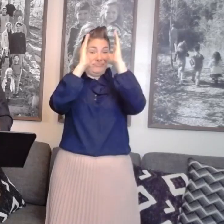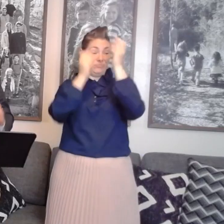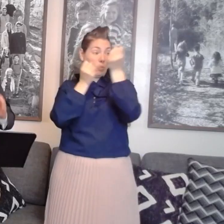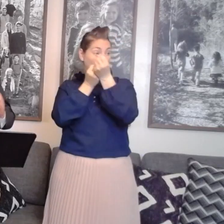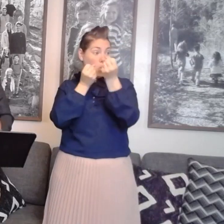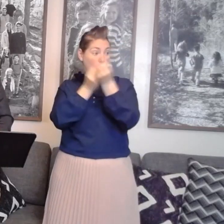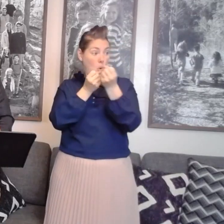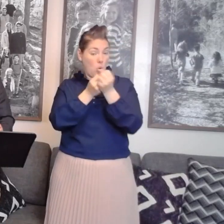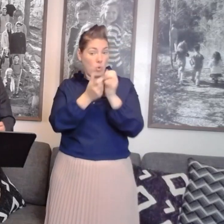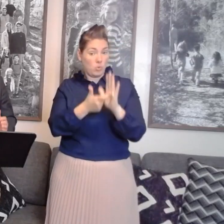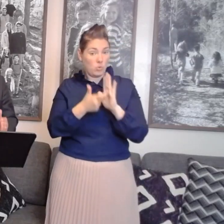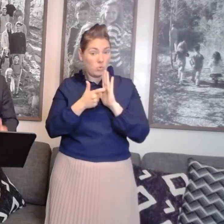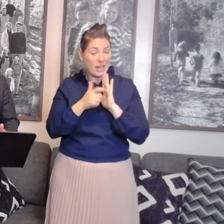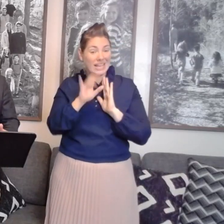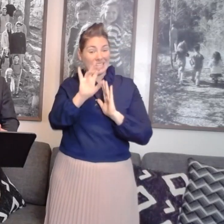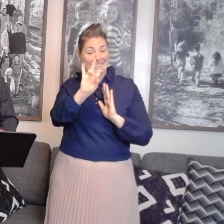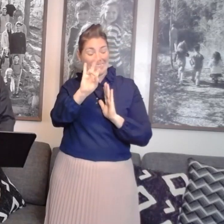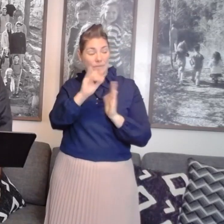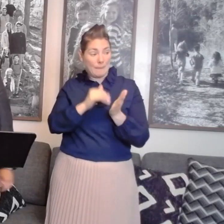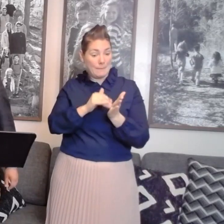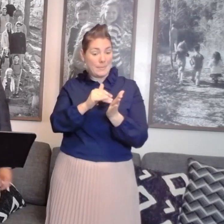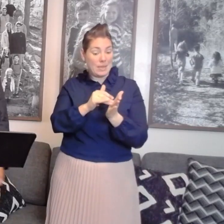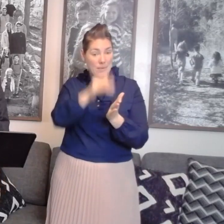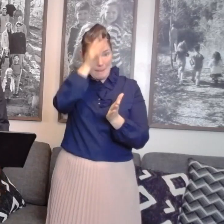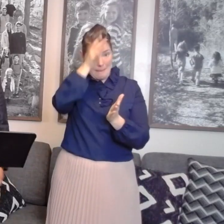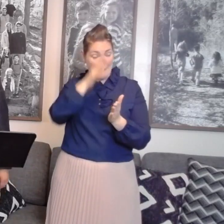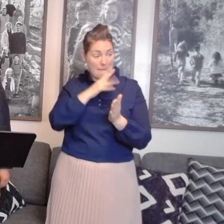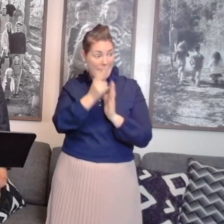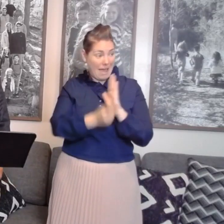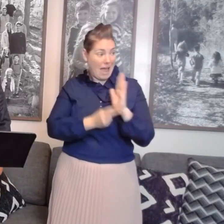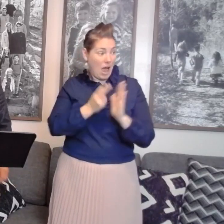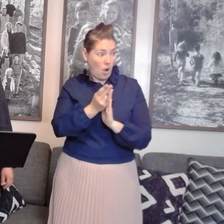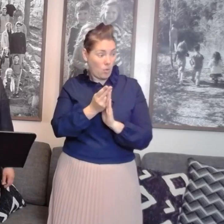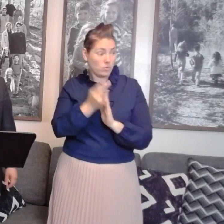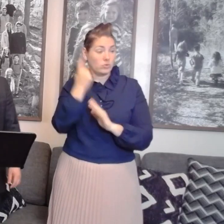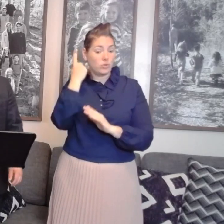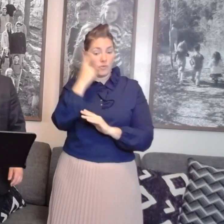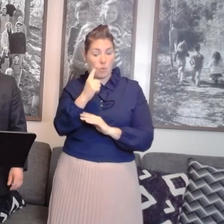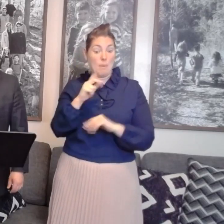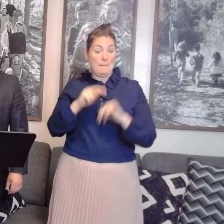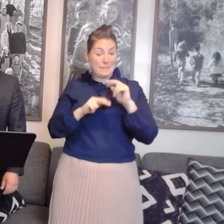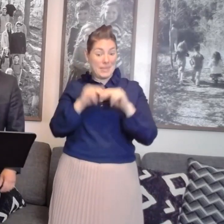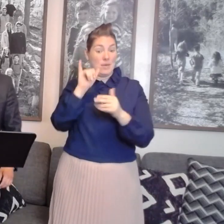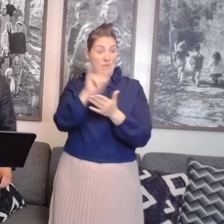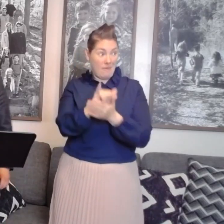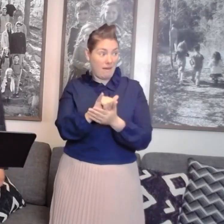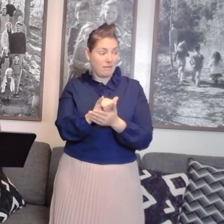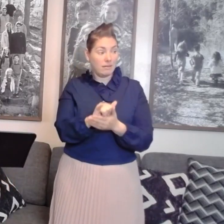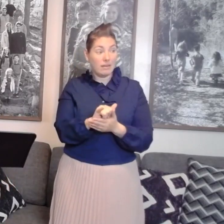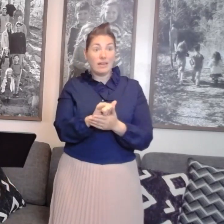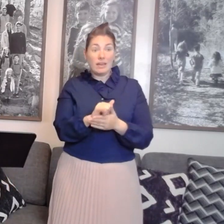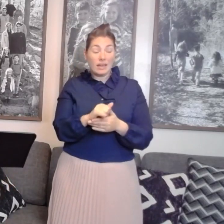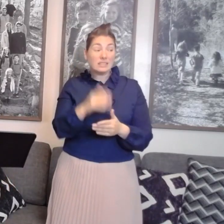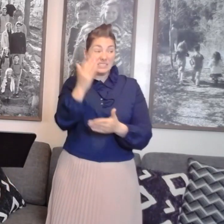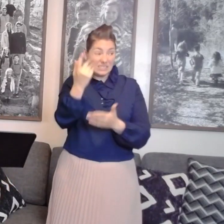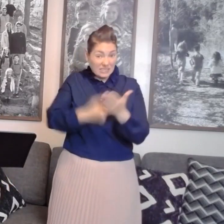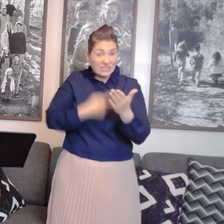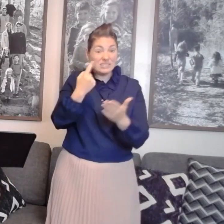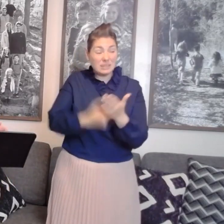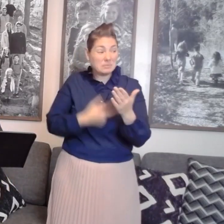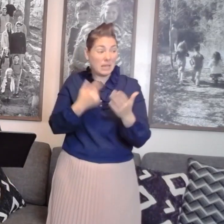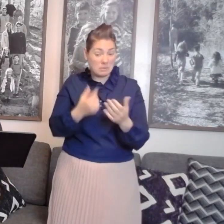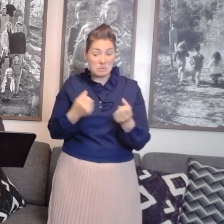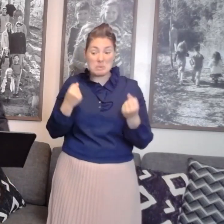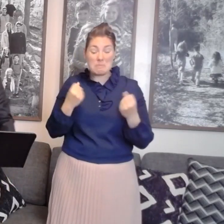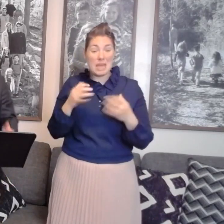7 million man hours to build the Empire State Building. At peak times, there were as many